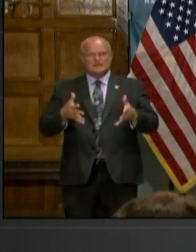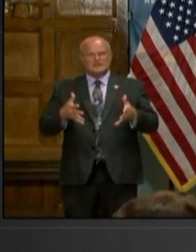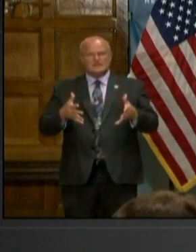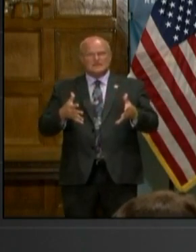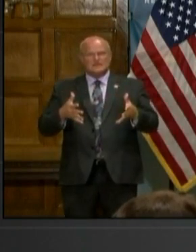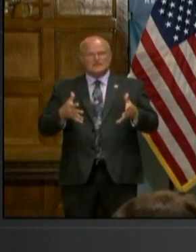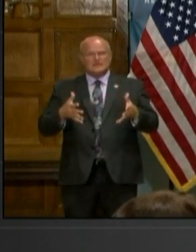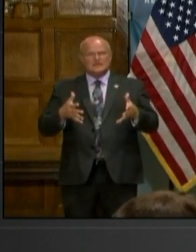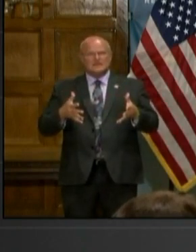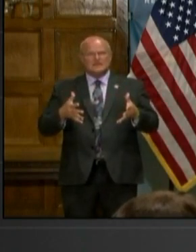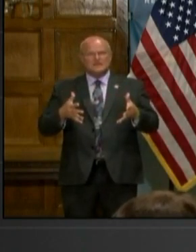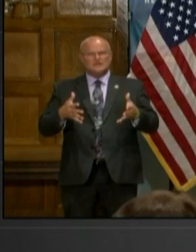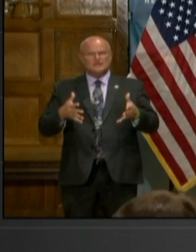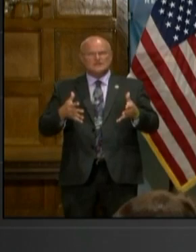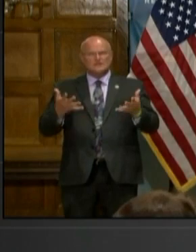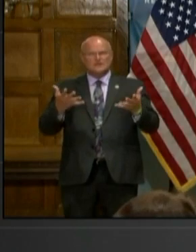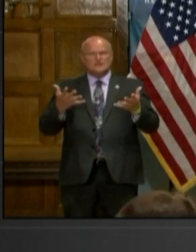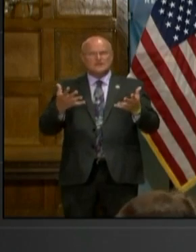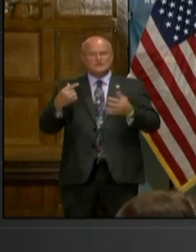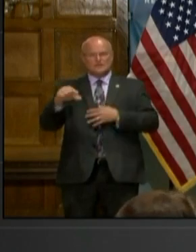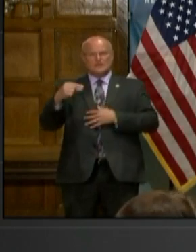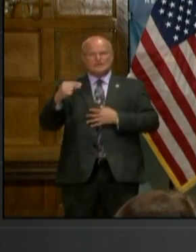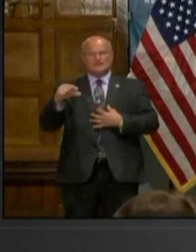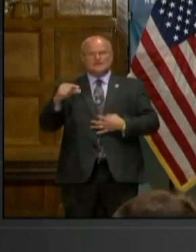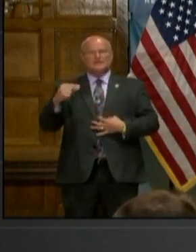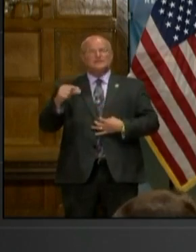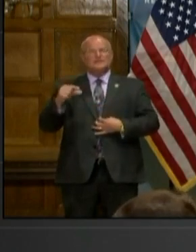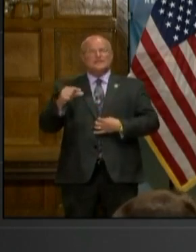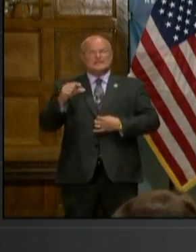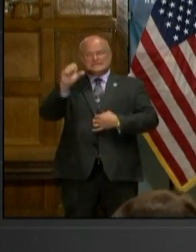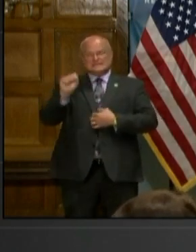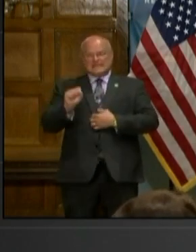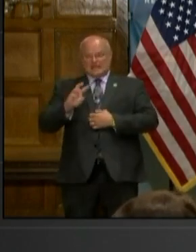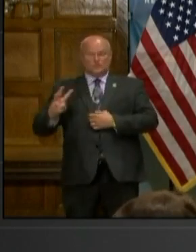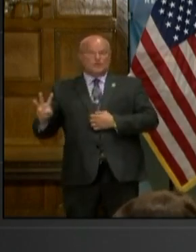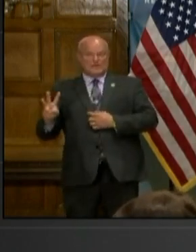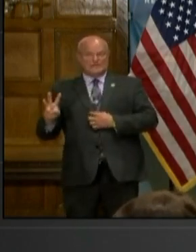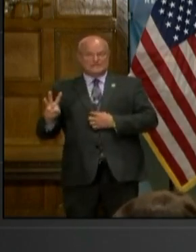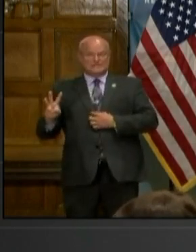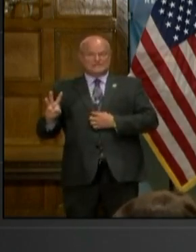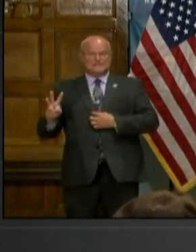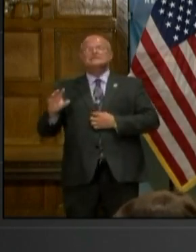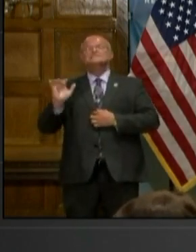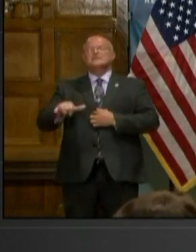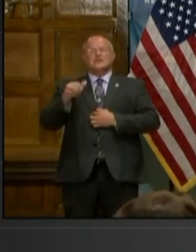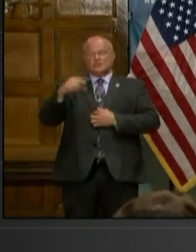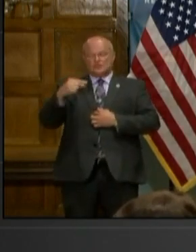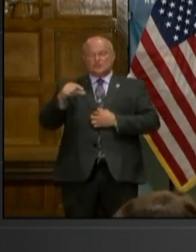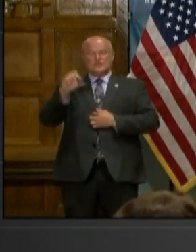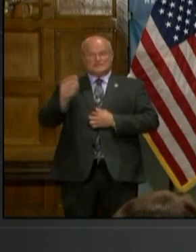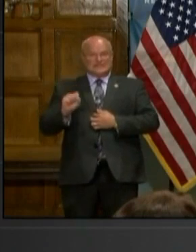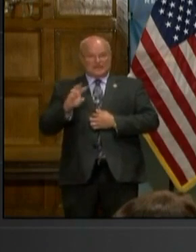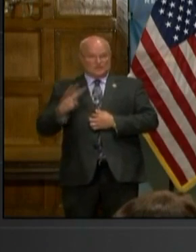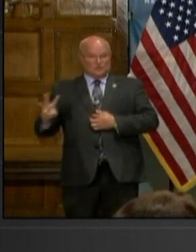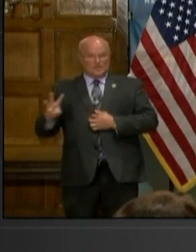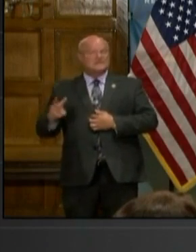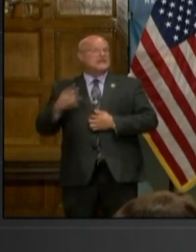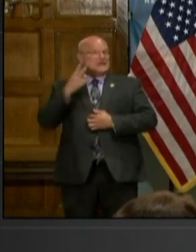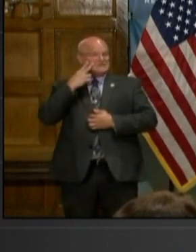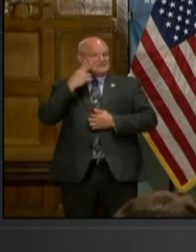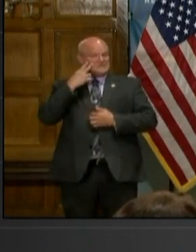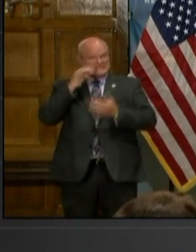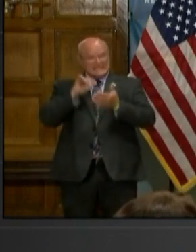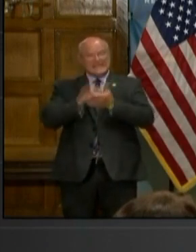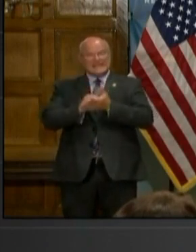the, pardon? Green? Which is Southwest. The green is the Southwest, and you can